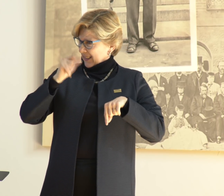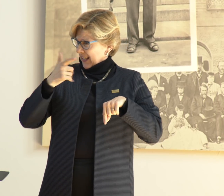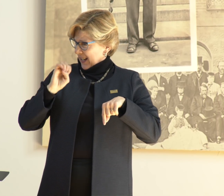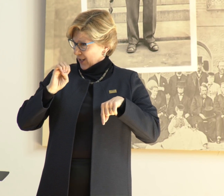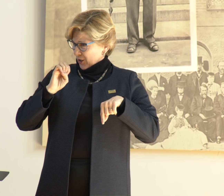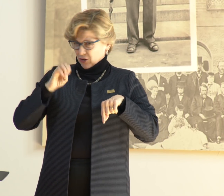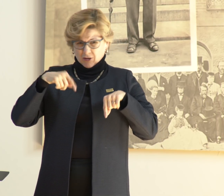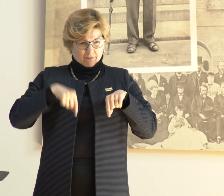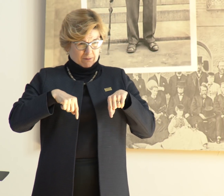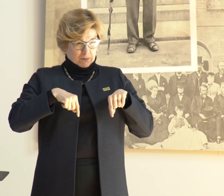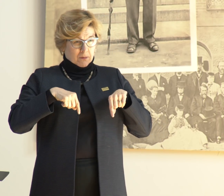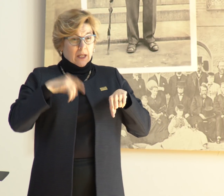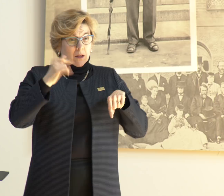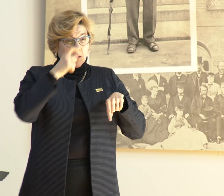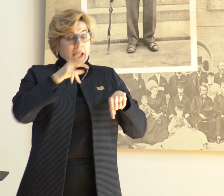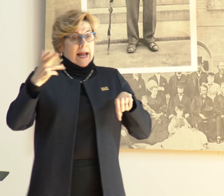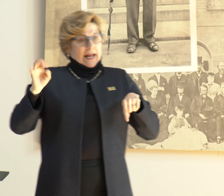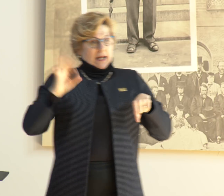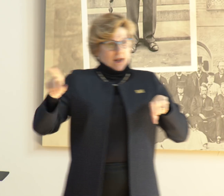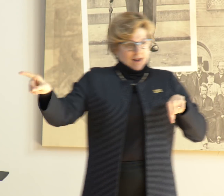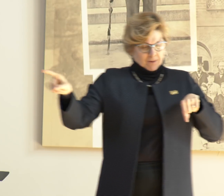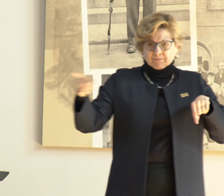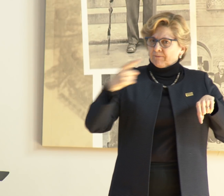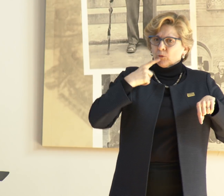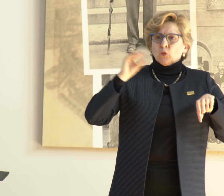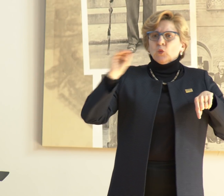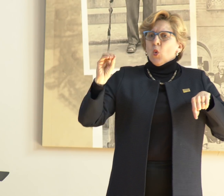It's funny that I'm standing here on this very stage.